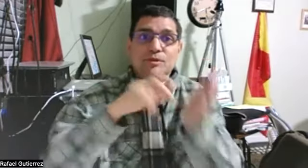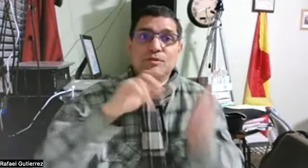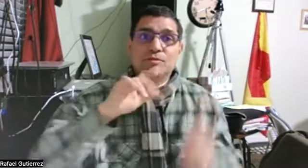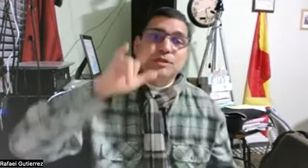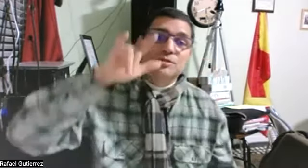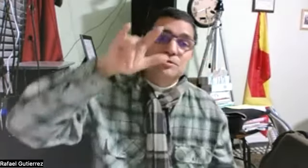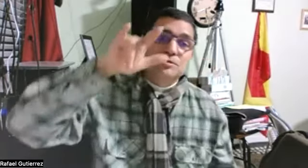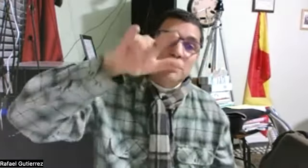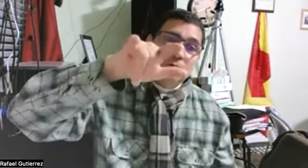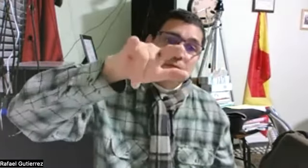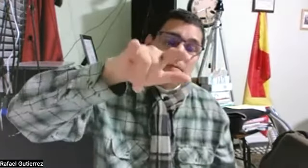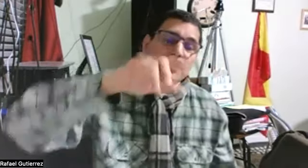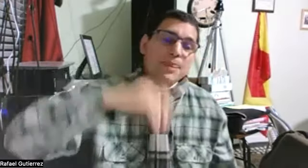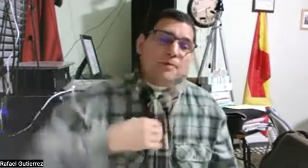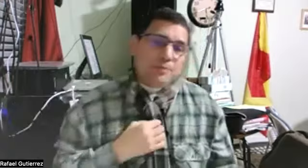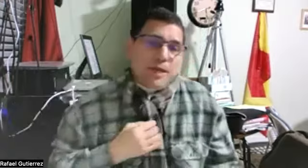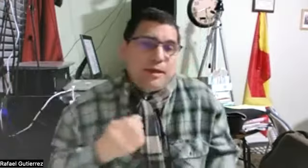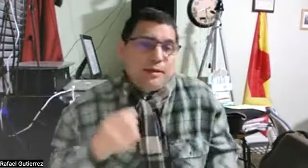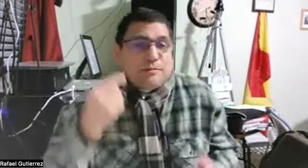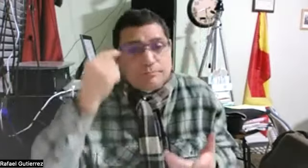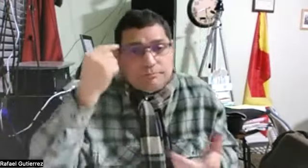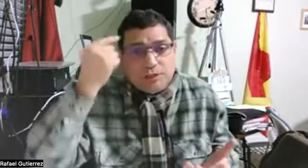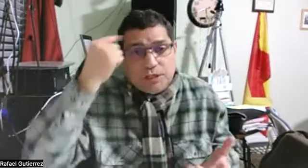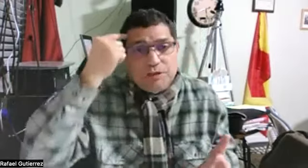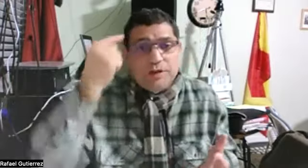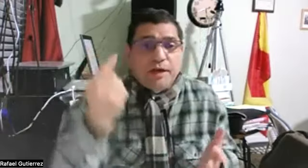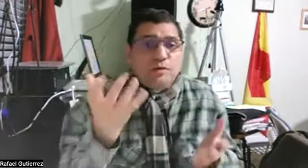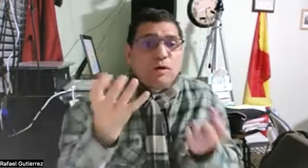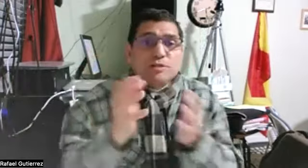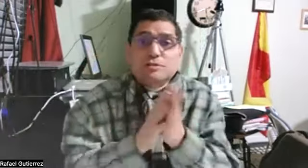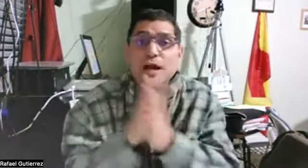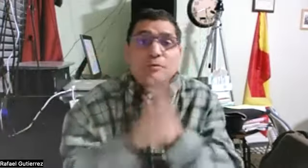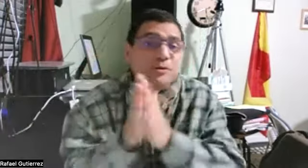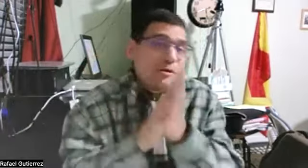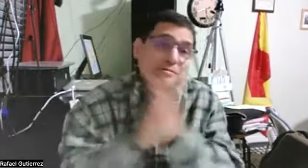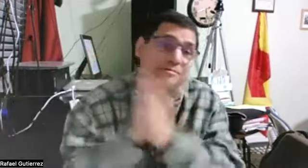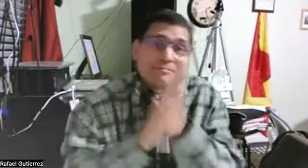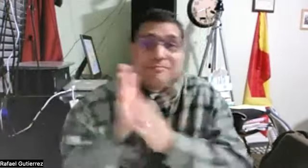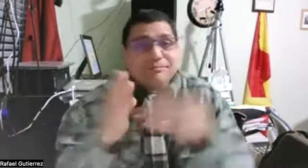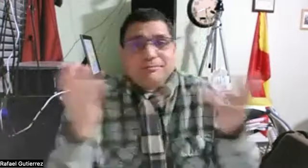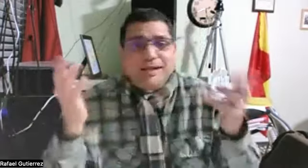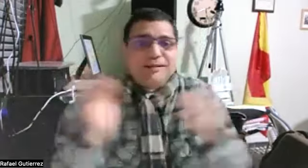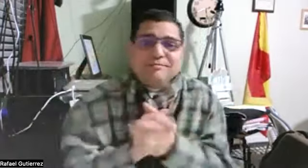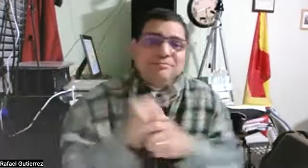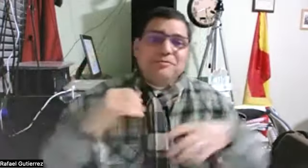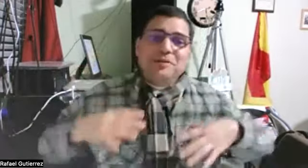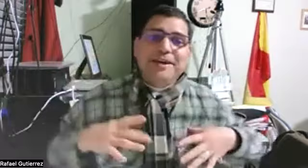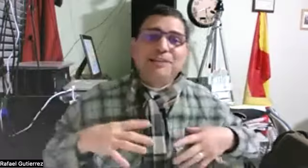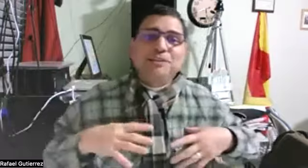for him to travel. And she thought that he wanted to travel, you know, like for vacation, but